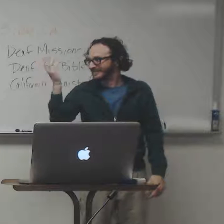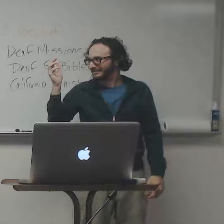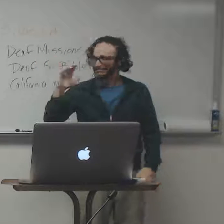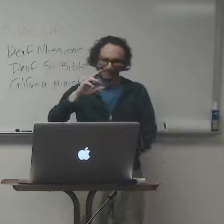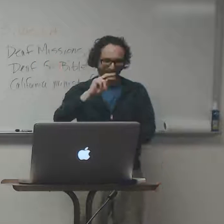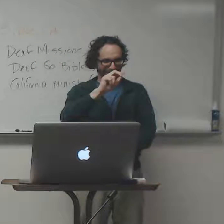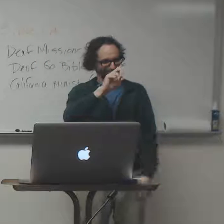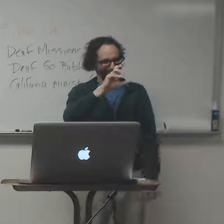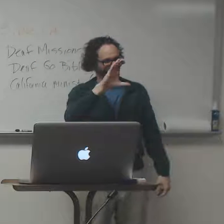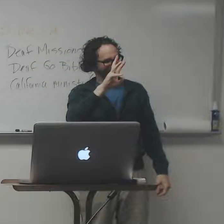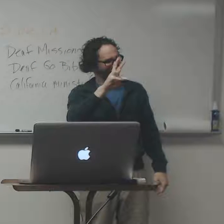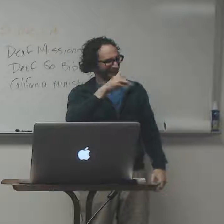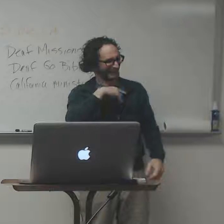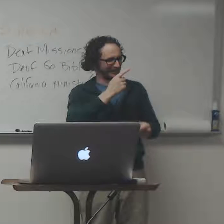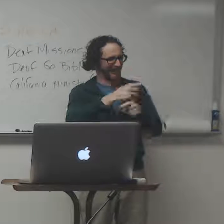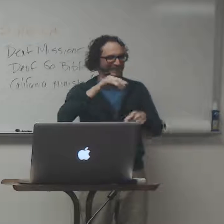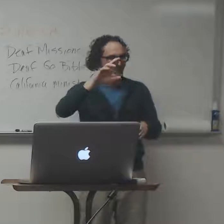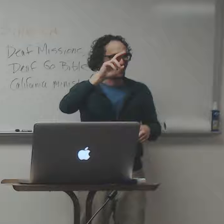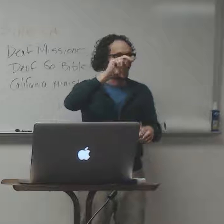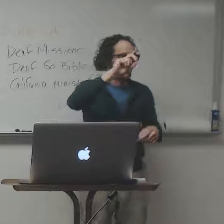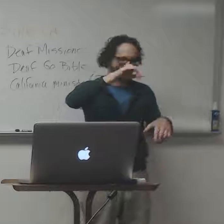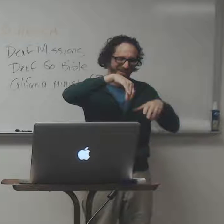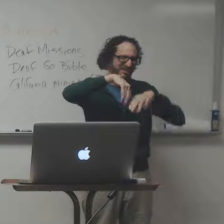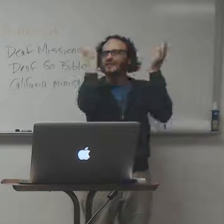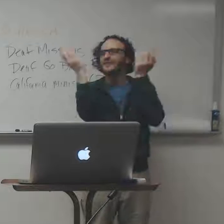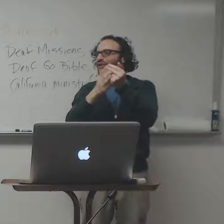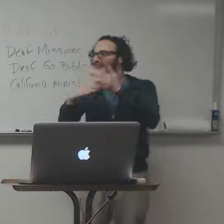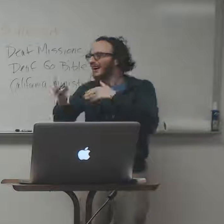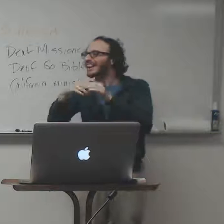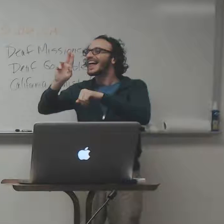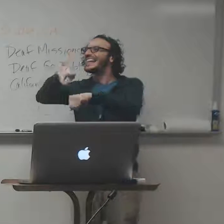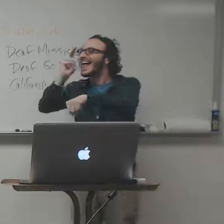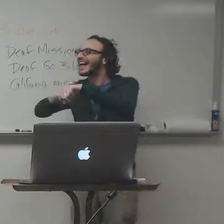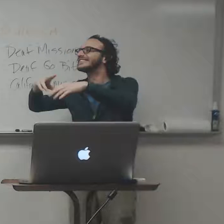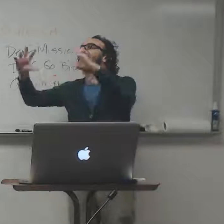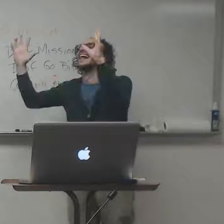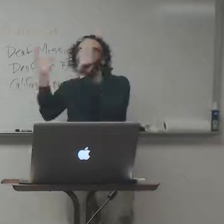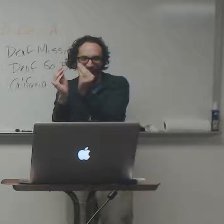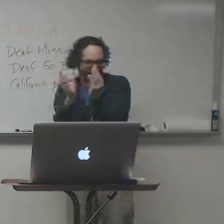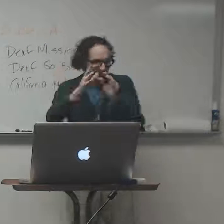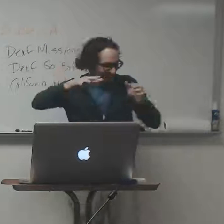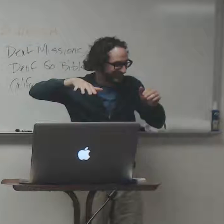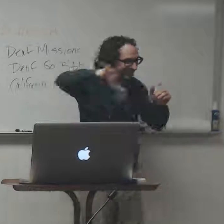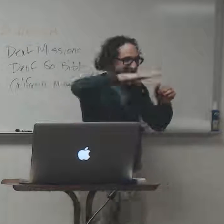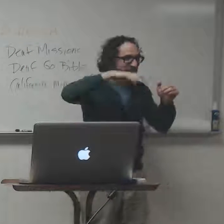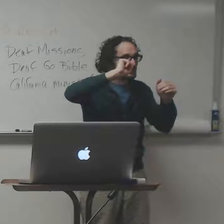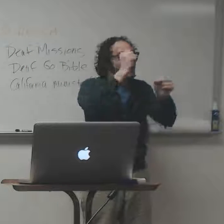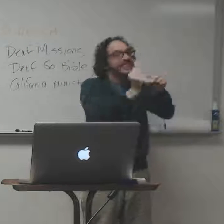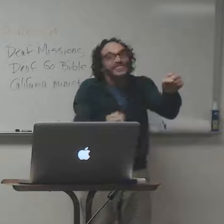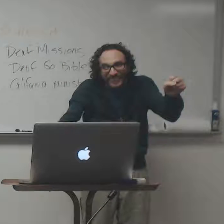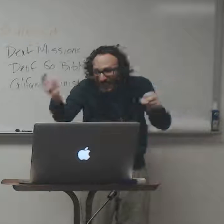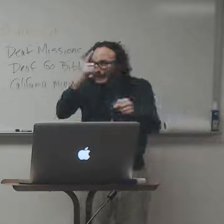Next year's NDCW. NDCW, that's what it is, right? Yeah. All right. Anyway, next year's